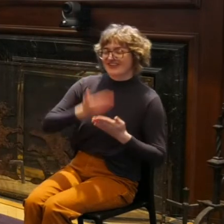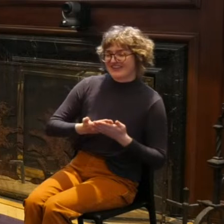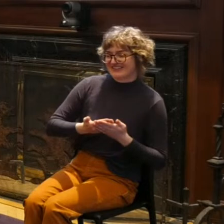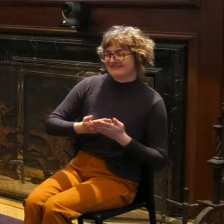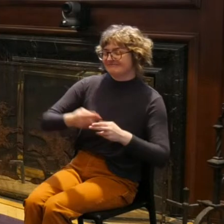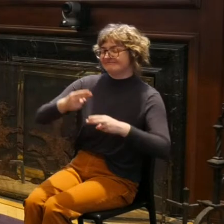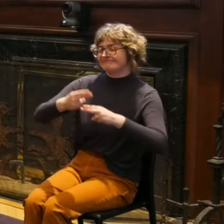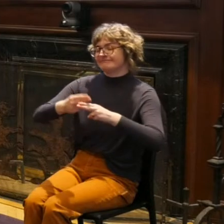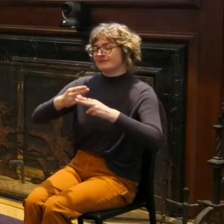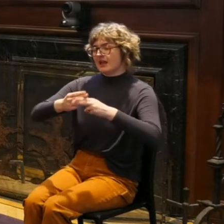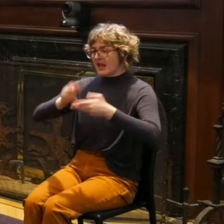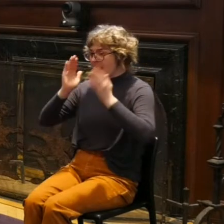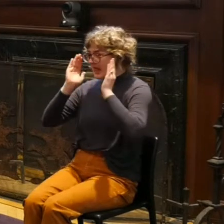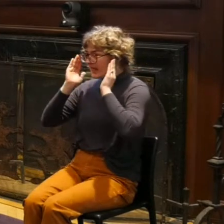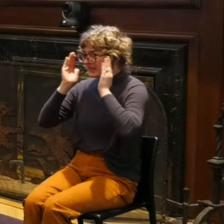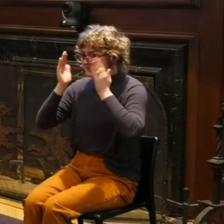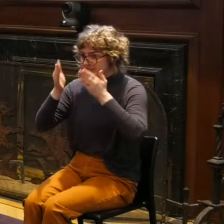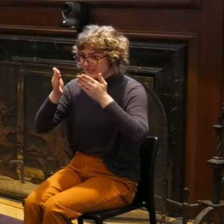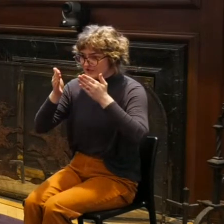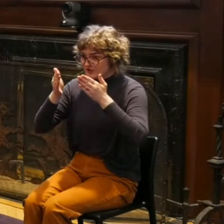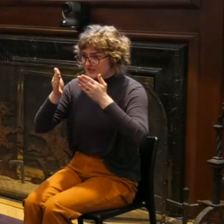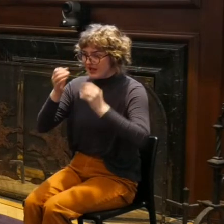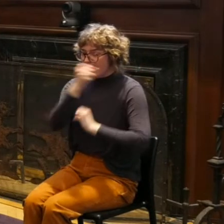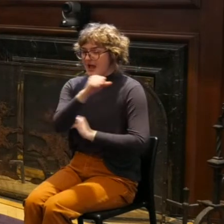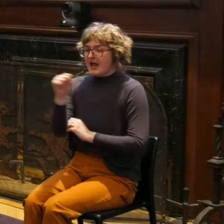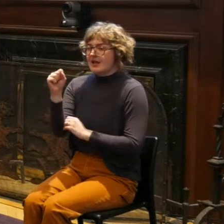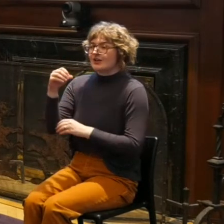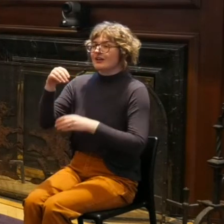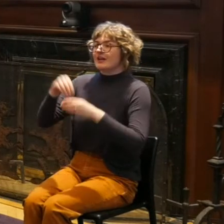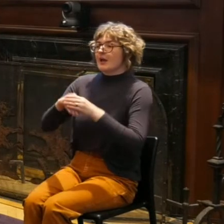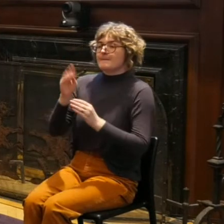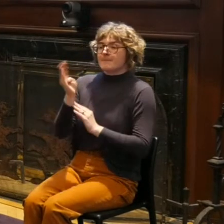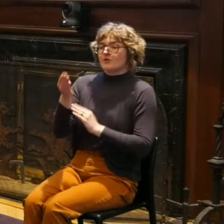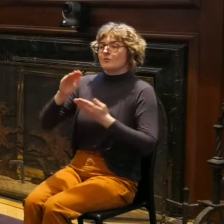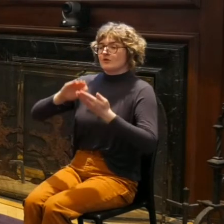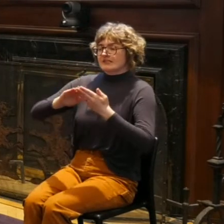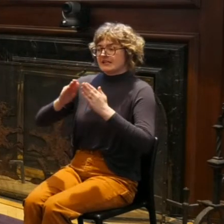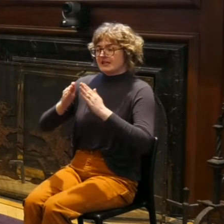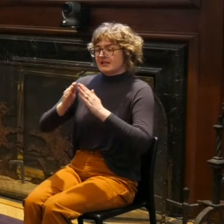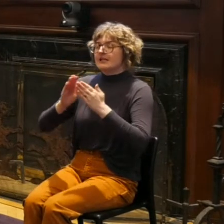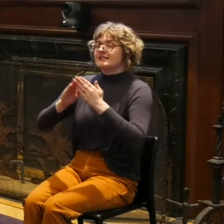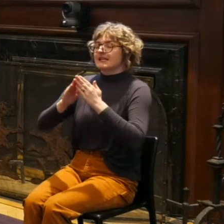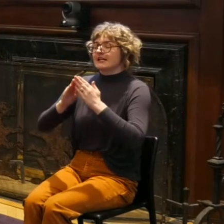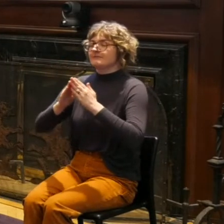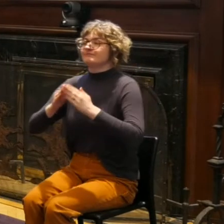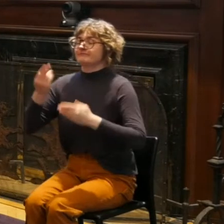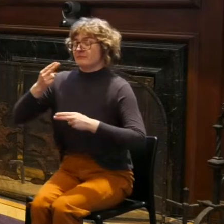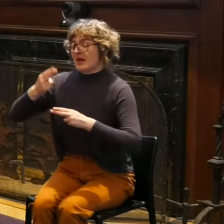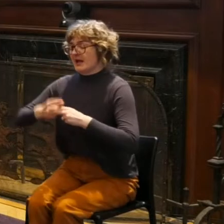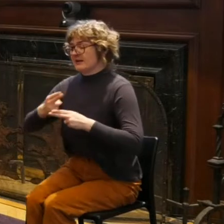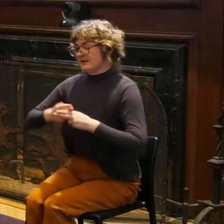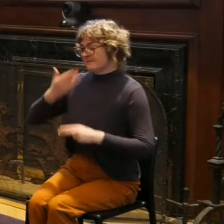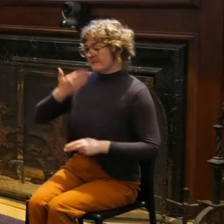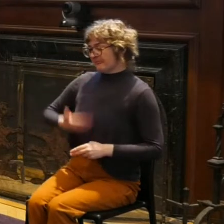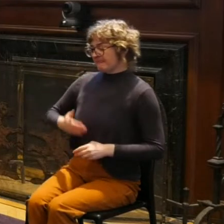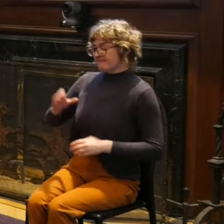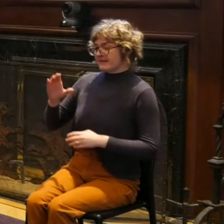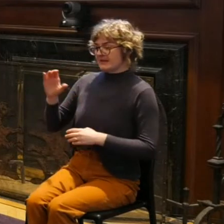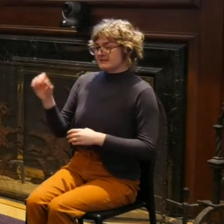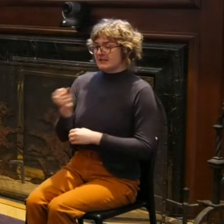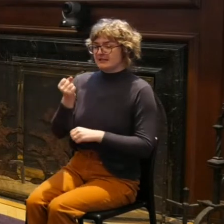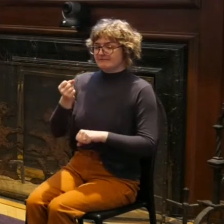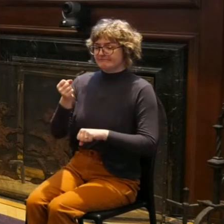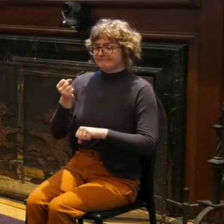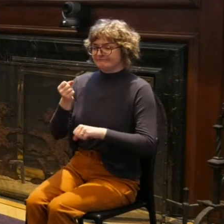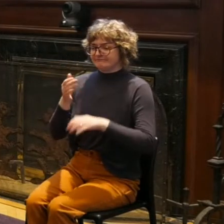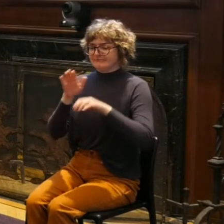Attention, High Anarchy of Baltimore City. My name is Citizen Stepped On, Stepping